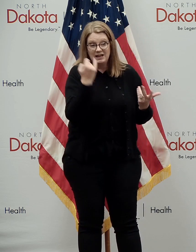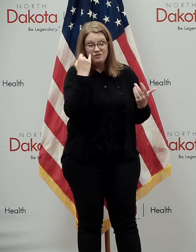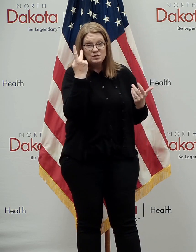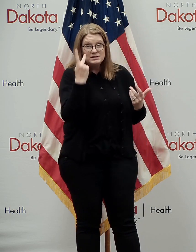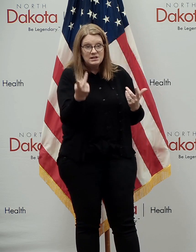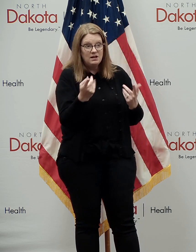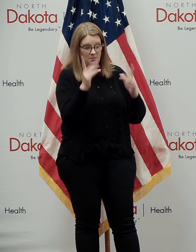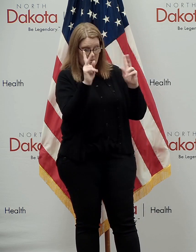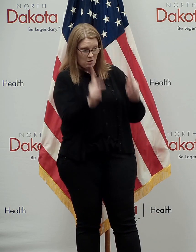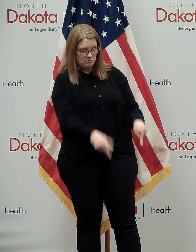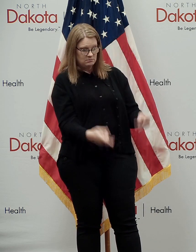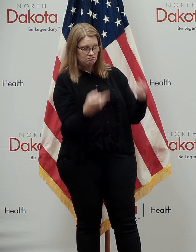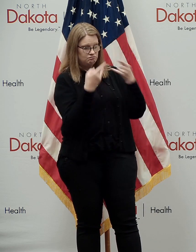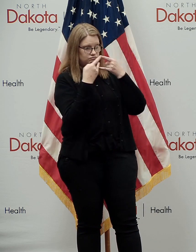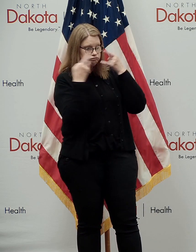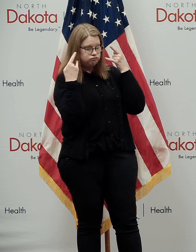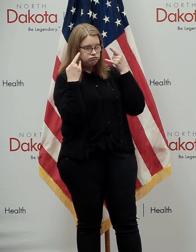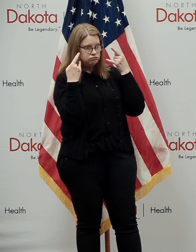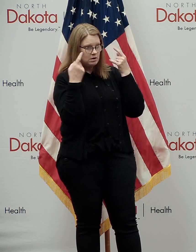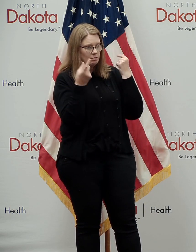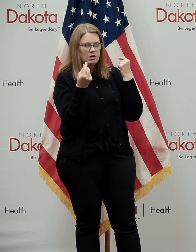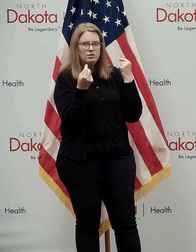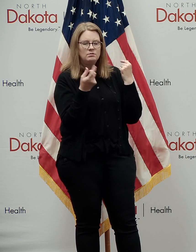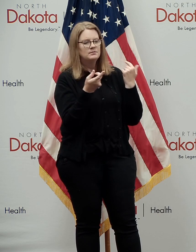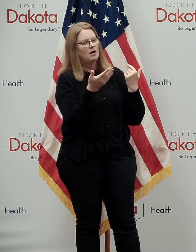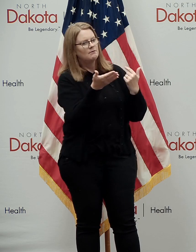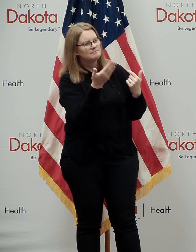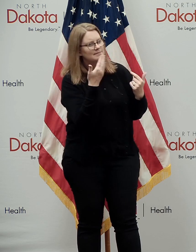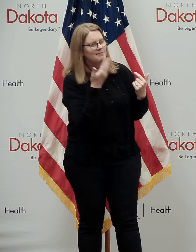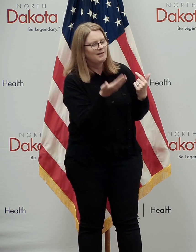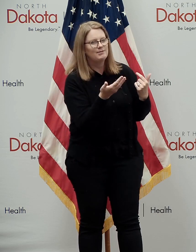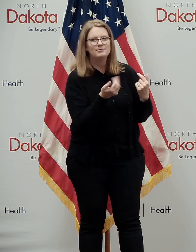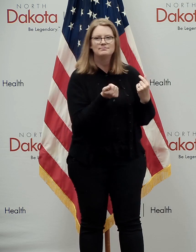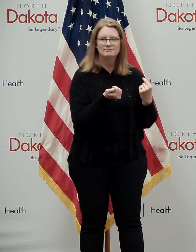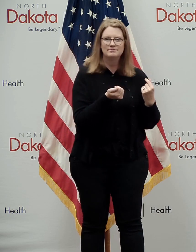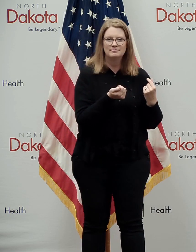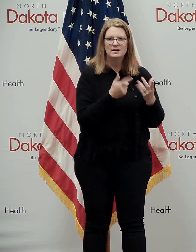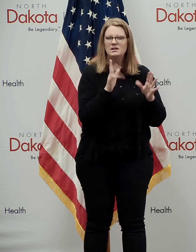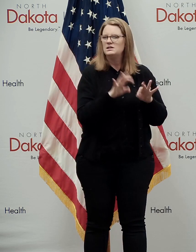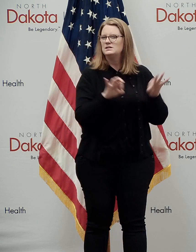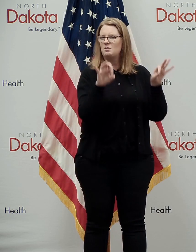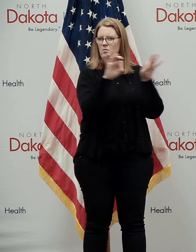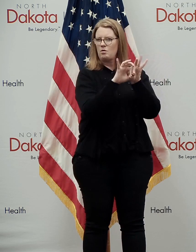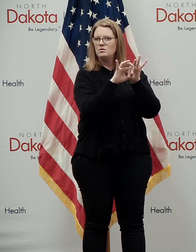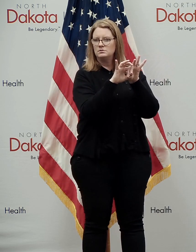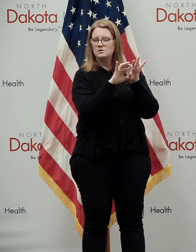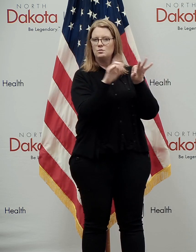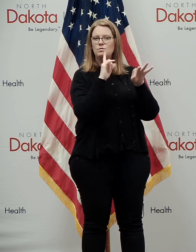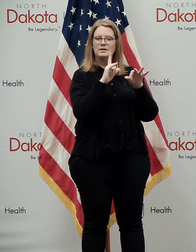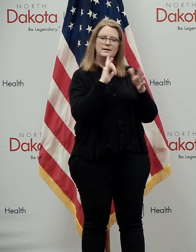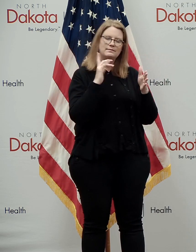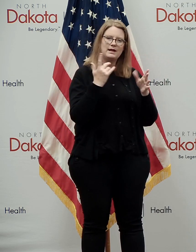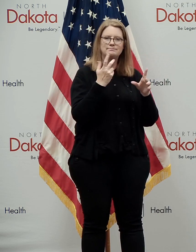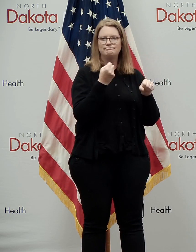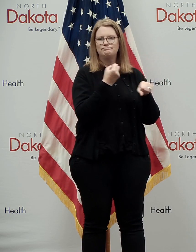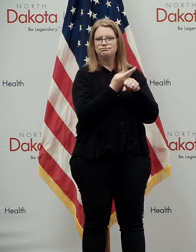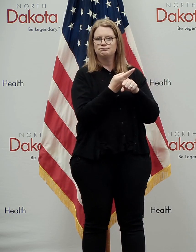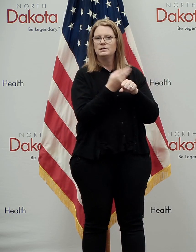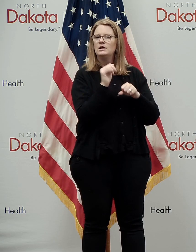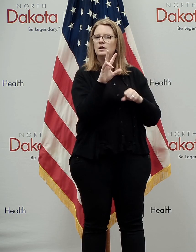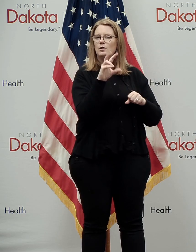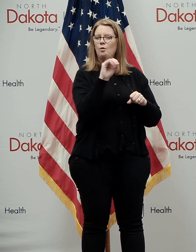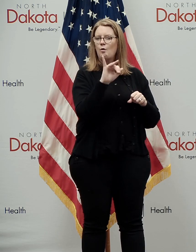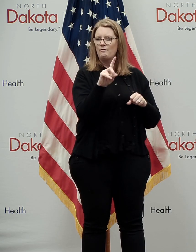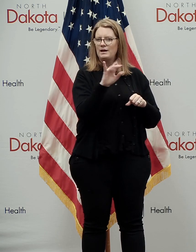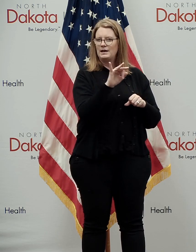them wearing a mask, and that's a thank you. And they're a critical tool in the fight against COVID-19 and one of the most powerful weapons we have to slow